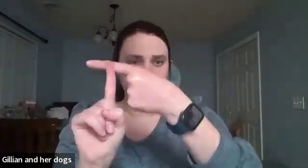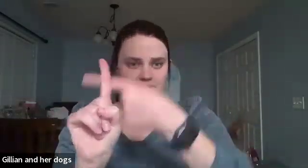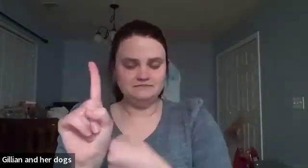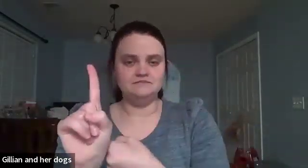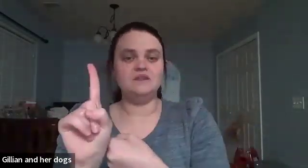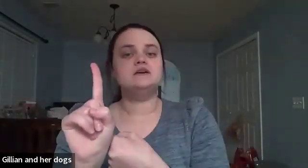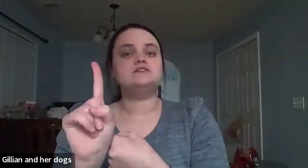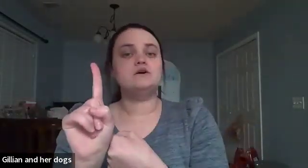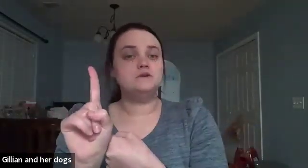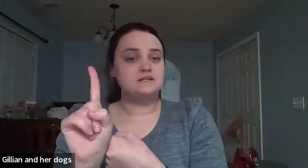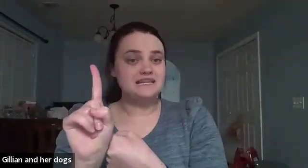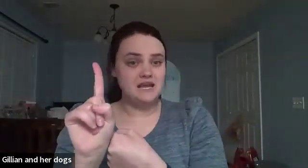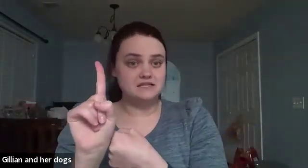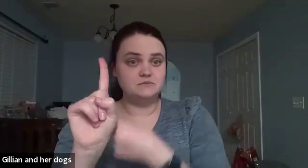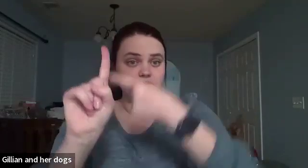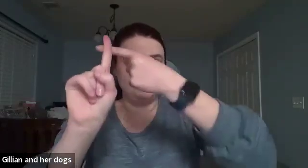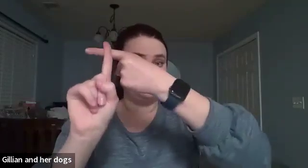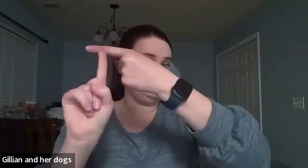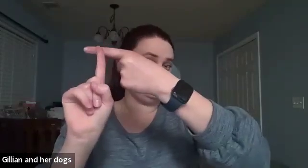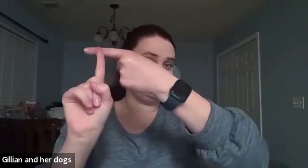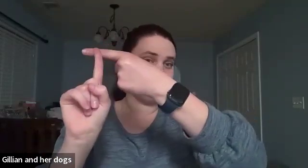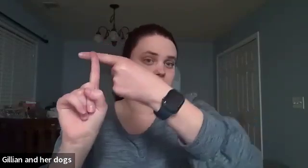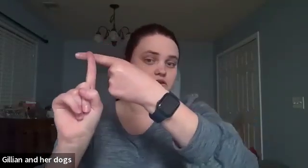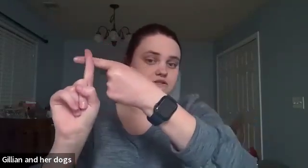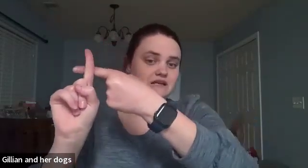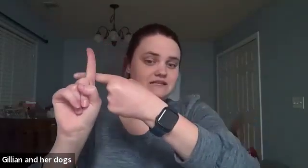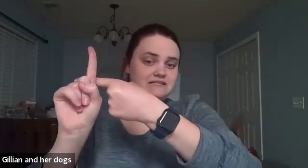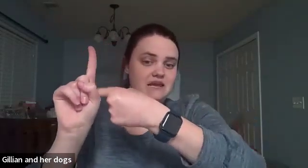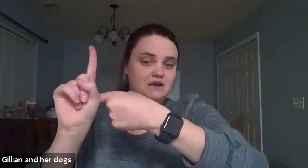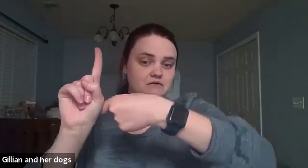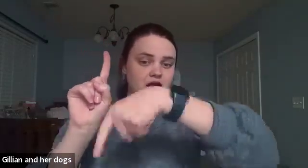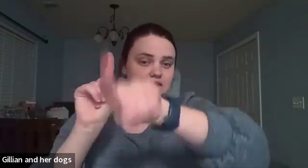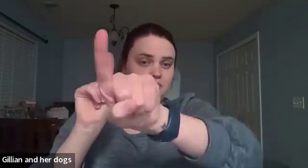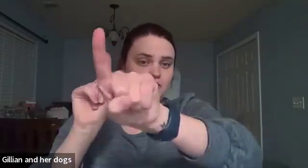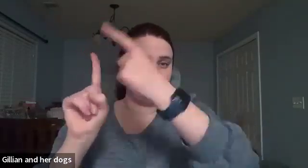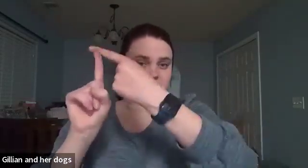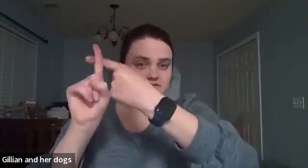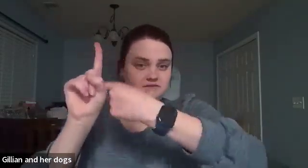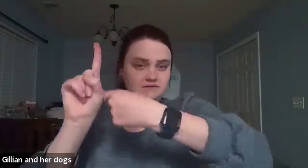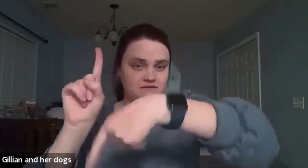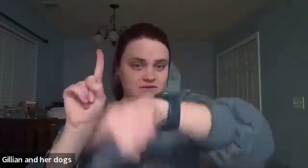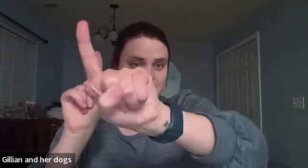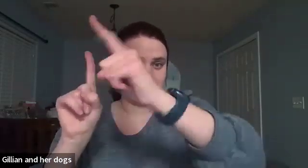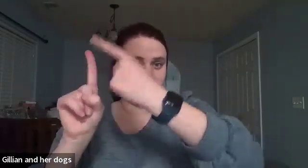Month. So if you were to say next month, you're going to do the exact same thing. You'll slide down and then point out. Next month.